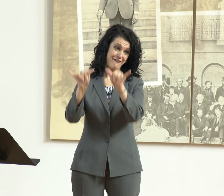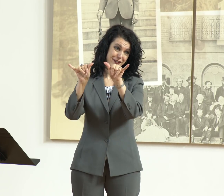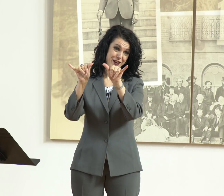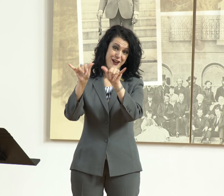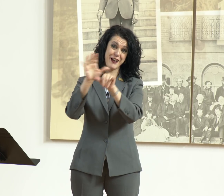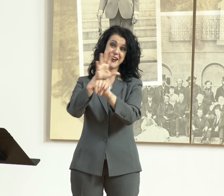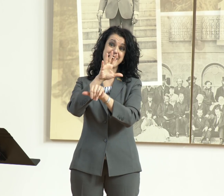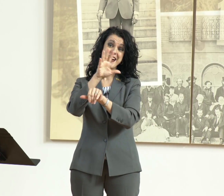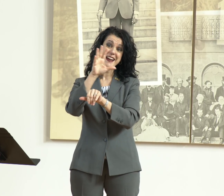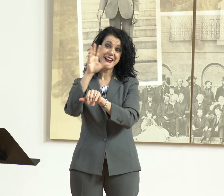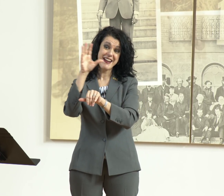forever.